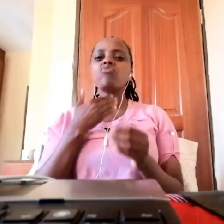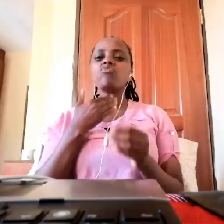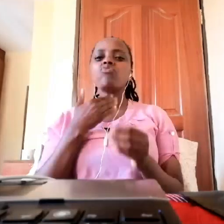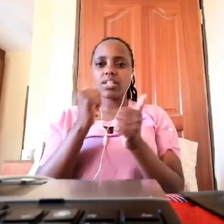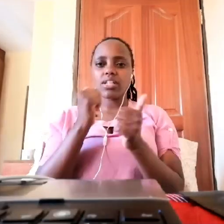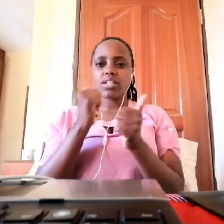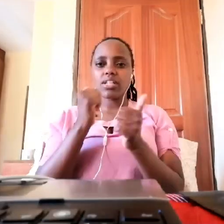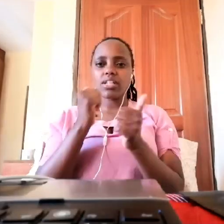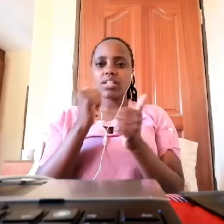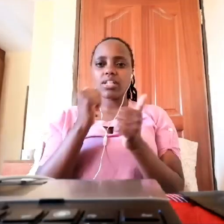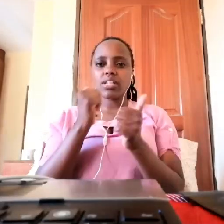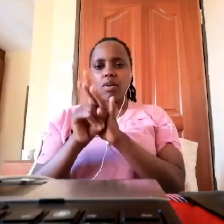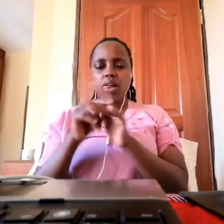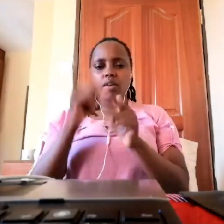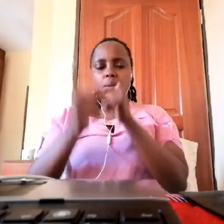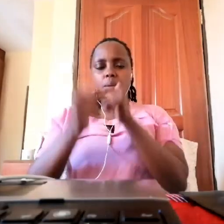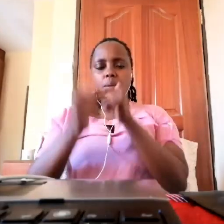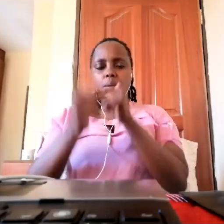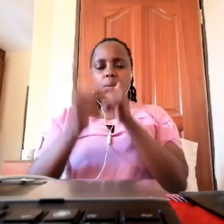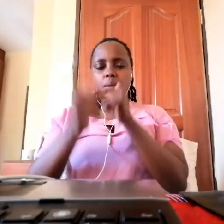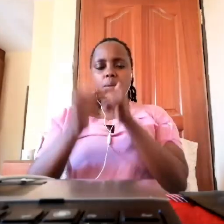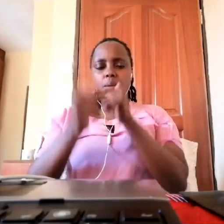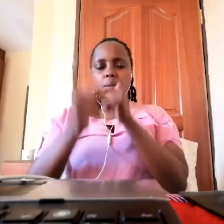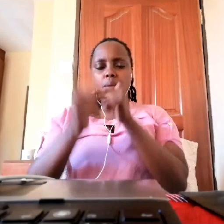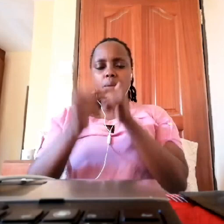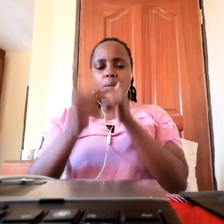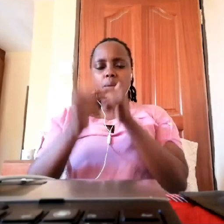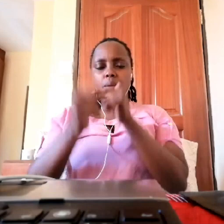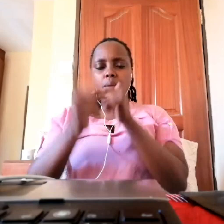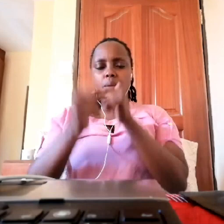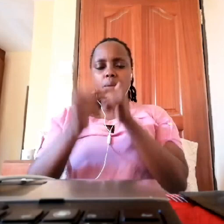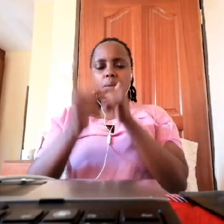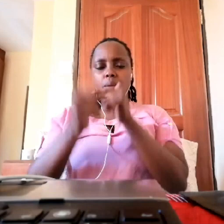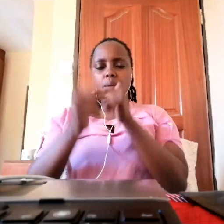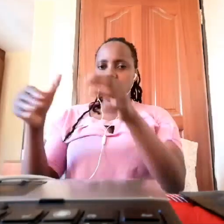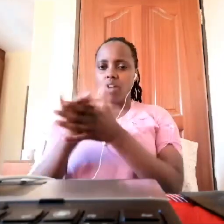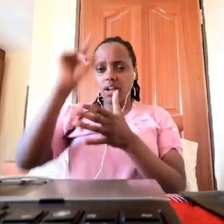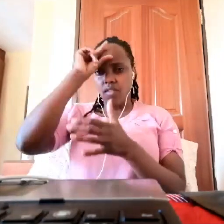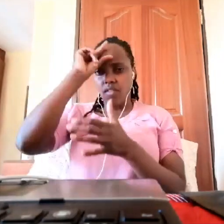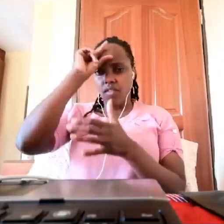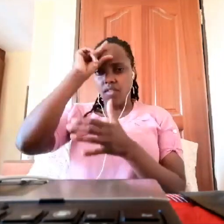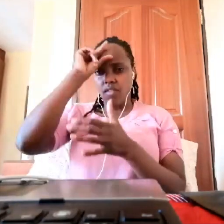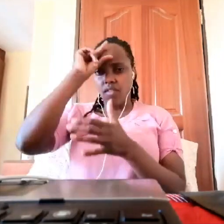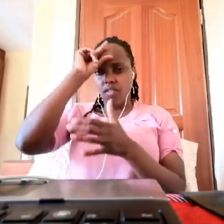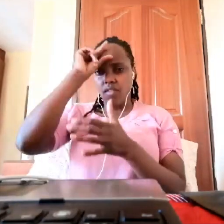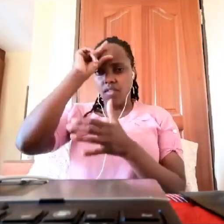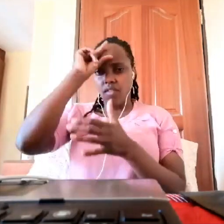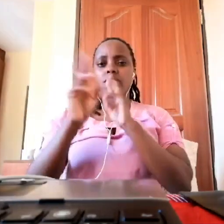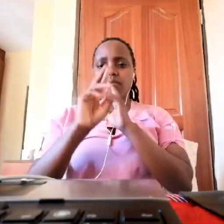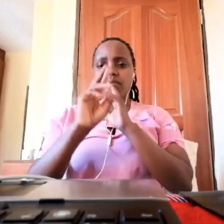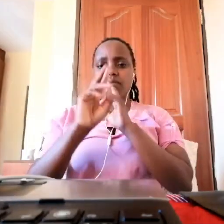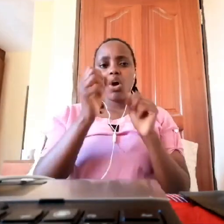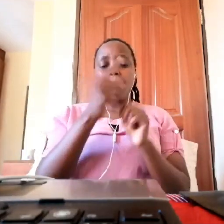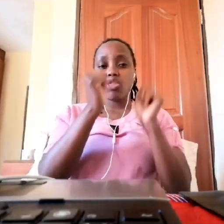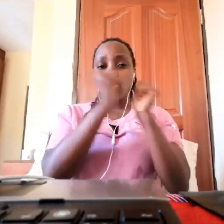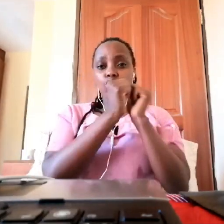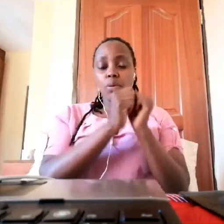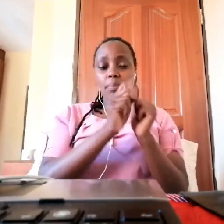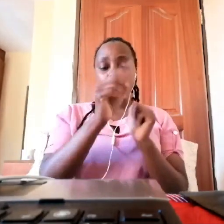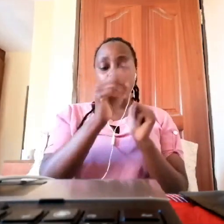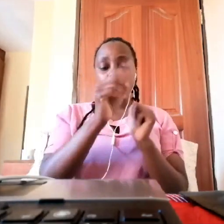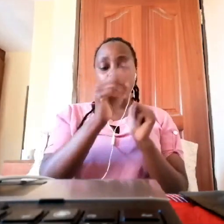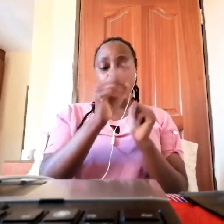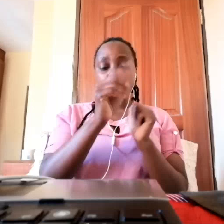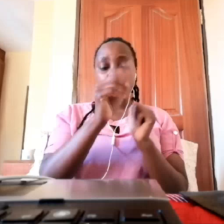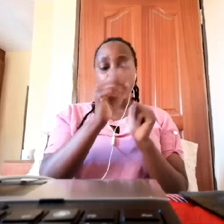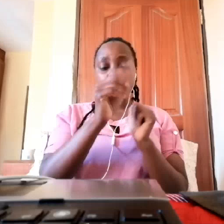came out from our process, notifying the secretariat. So our government submitted their report in October 2019, and the next